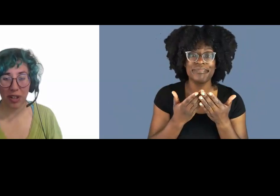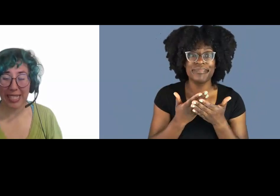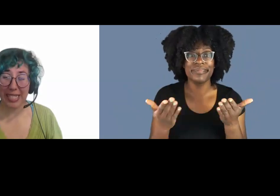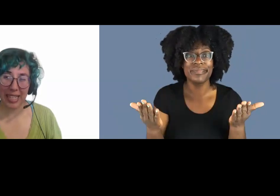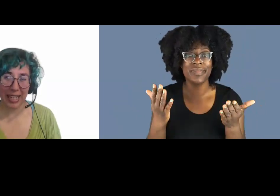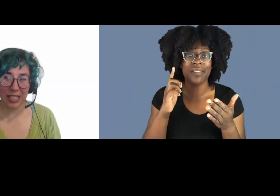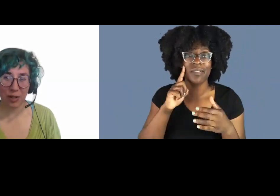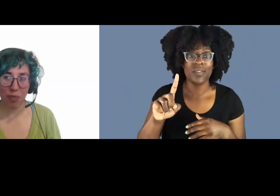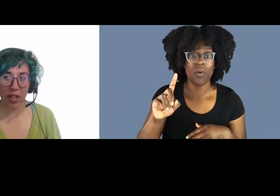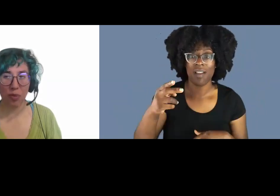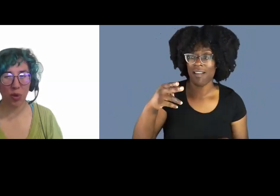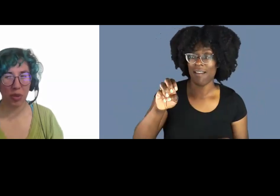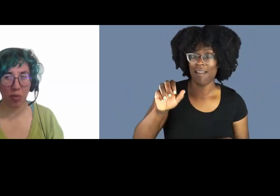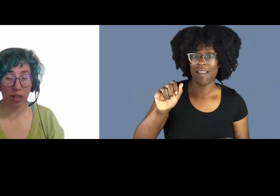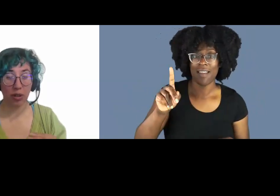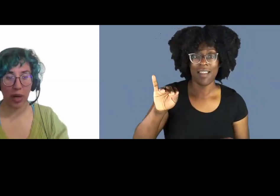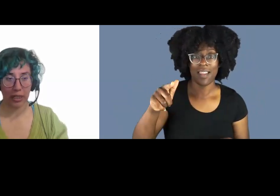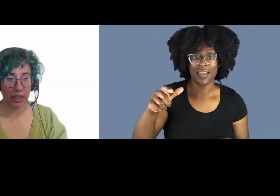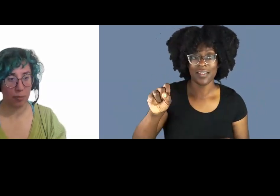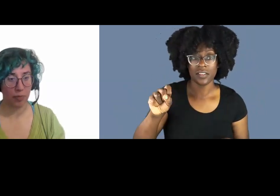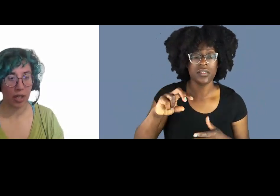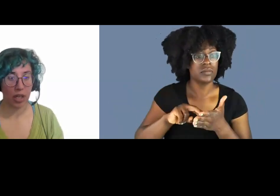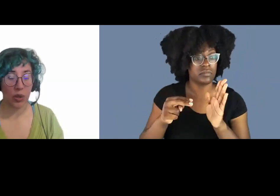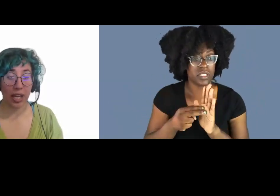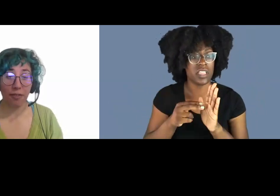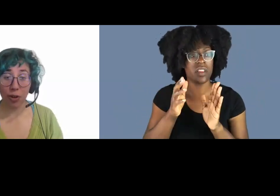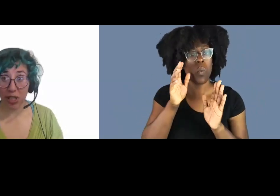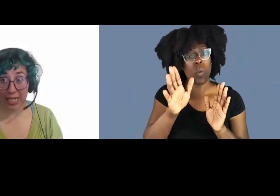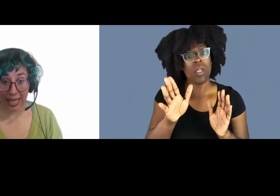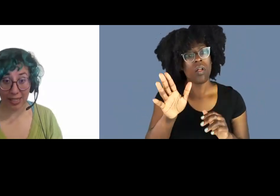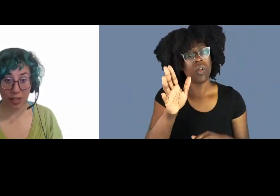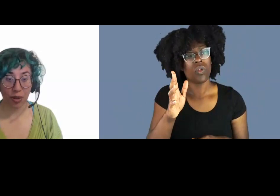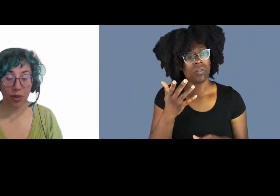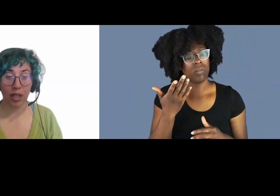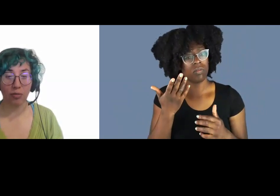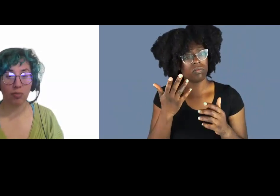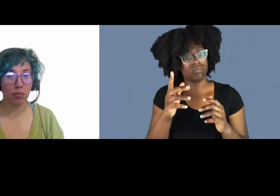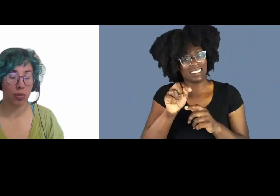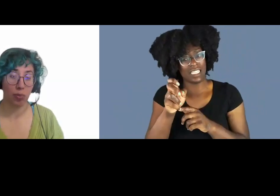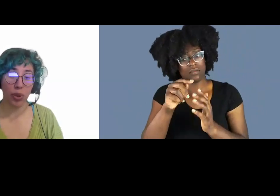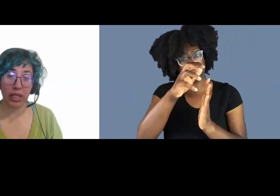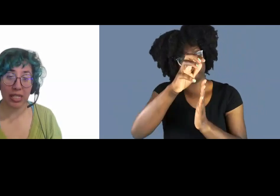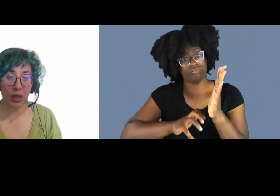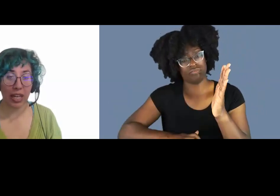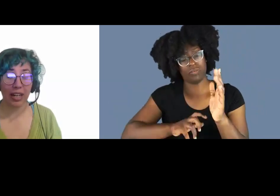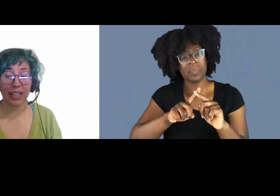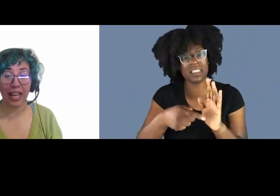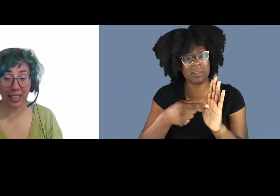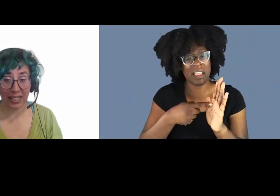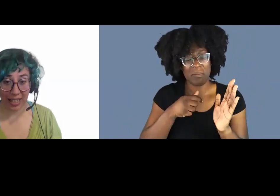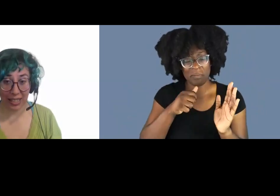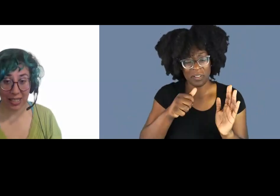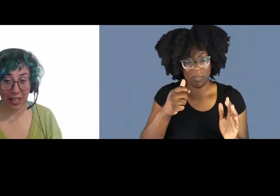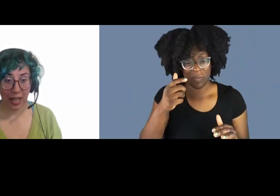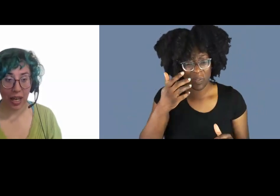will appear as text, but it won't be read correctly. You can format text, so you can put bullets, you can